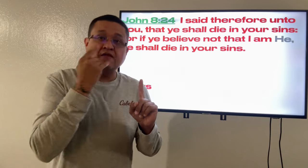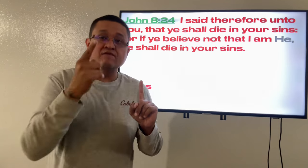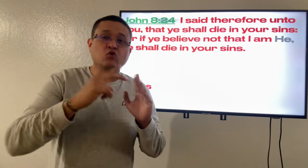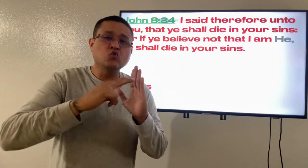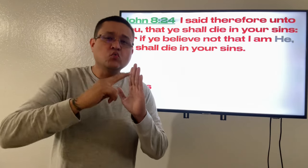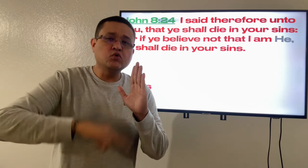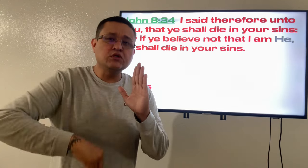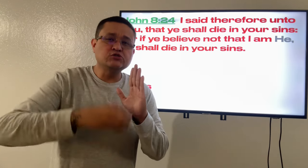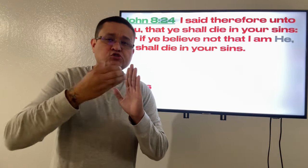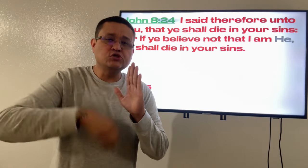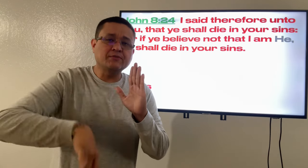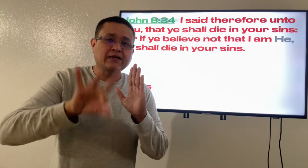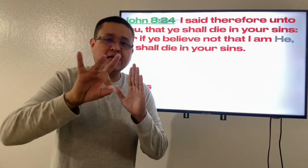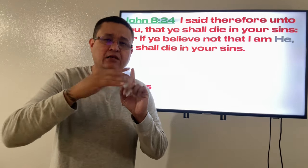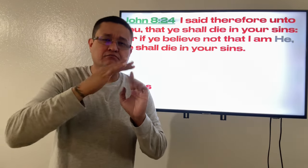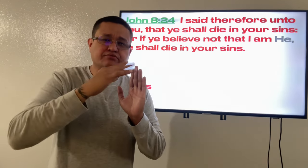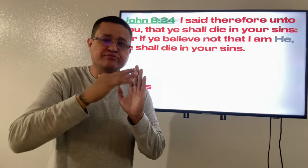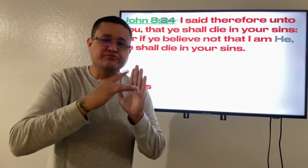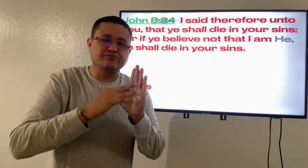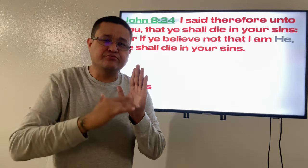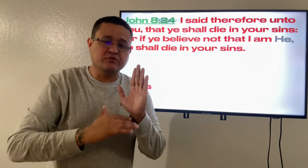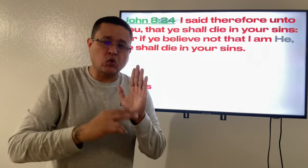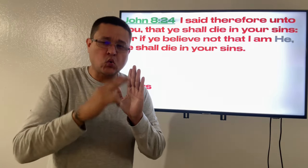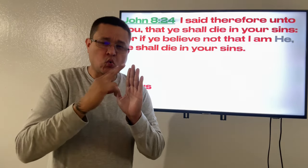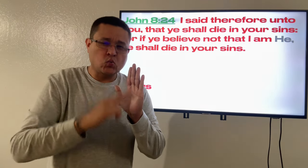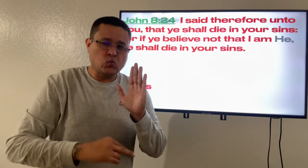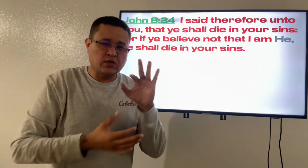you read the whole chapter eight. Okay,